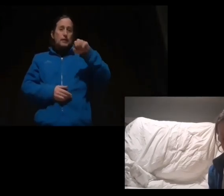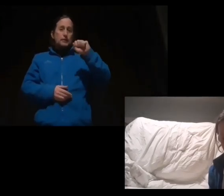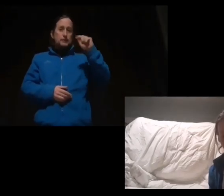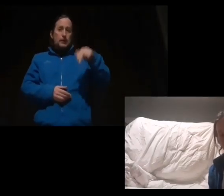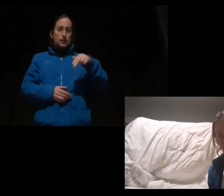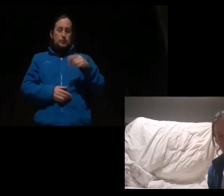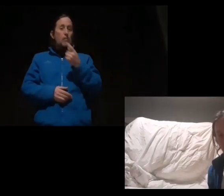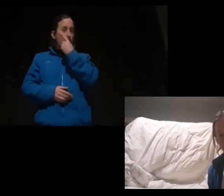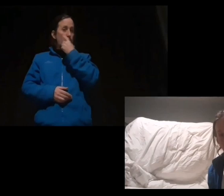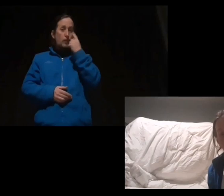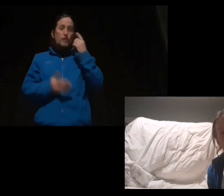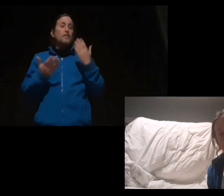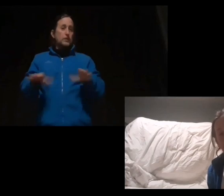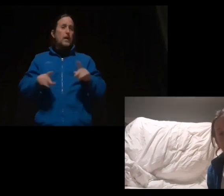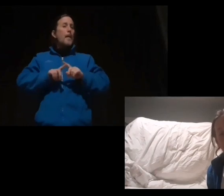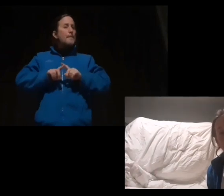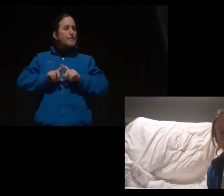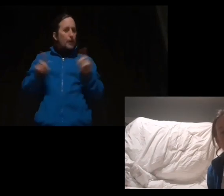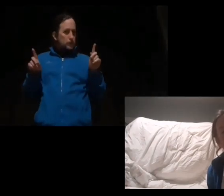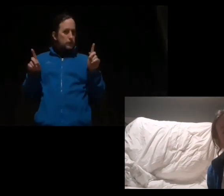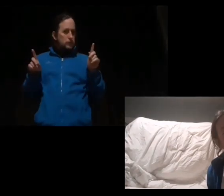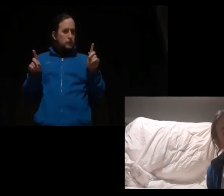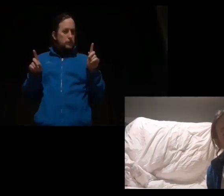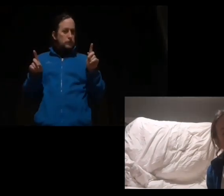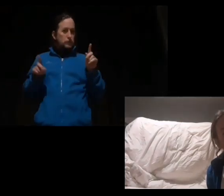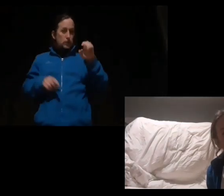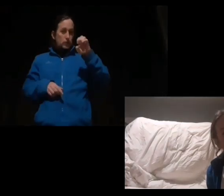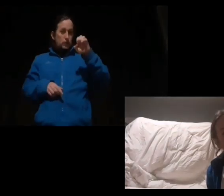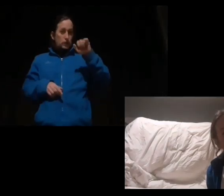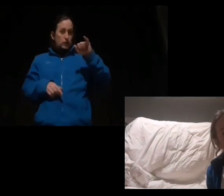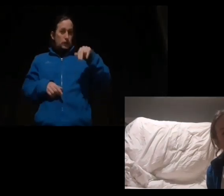that. But what Einstein and everybody else